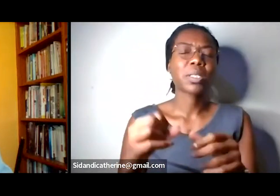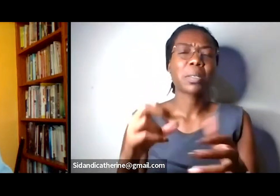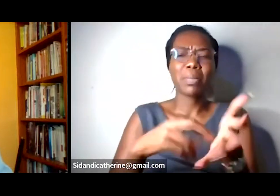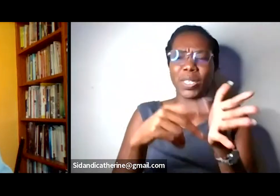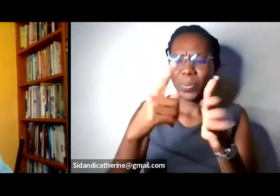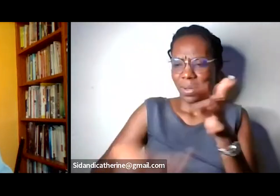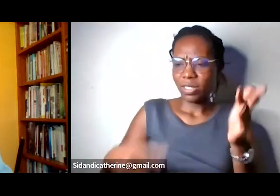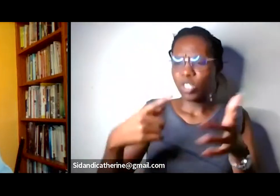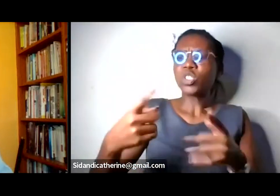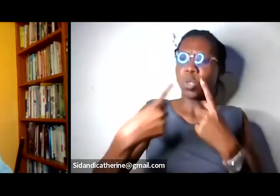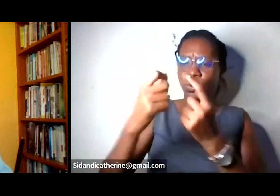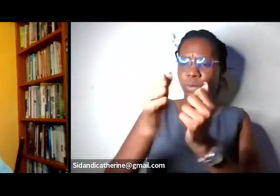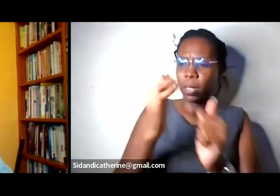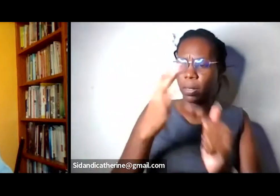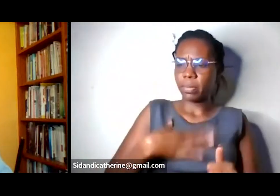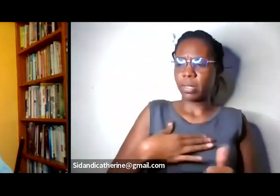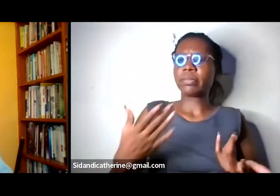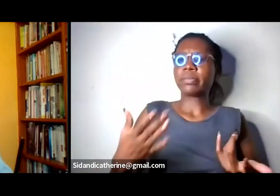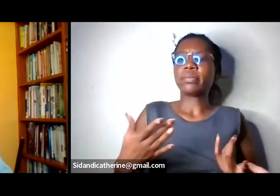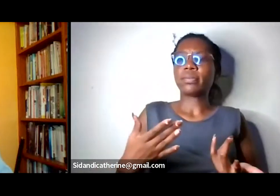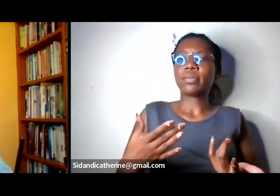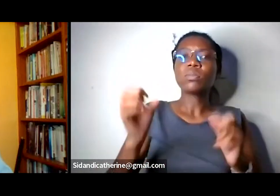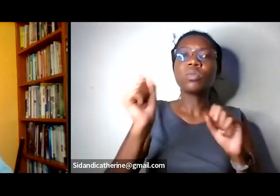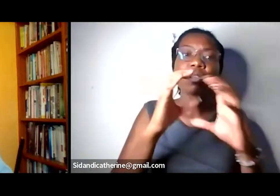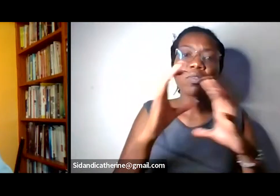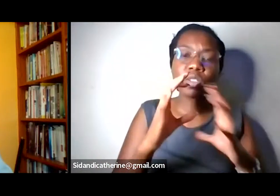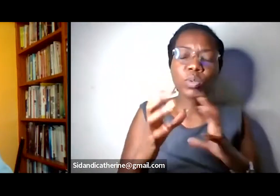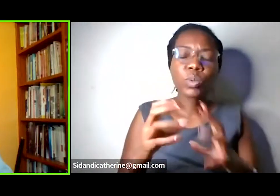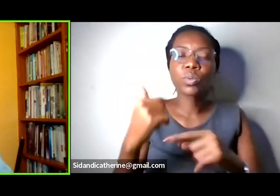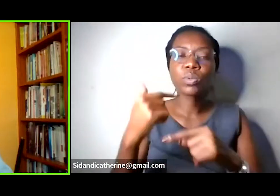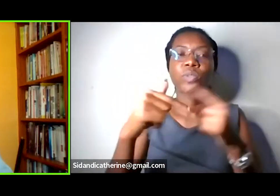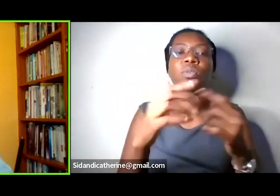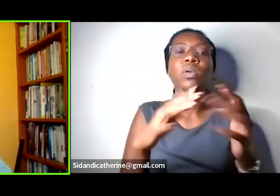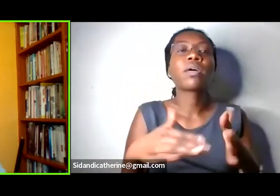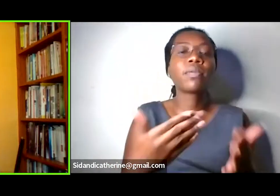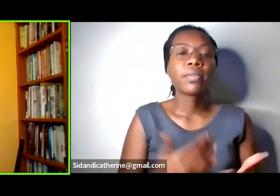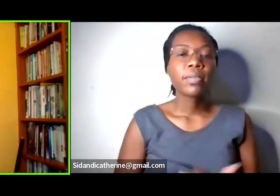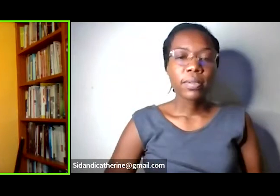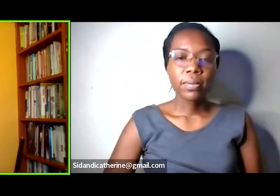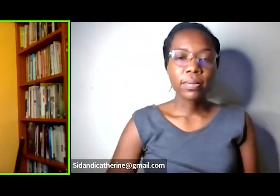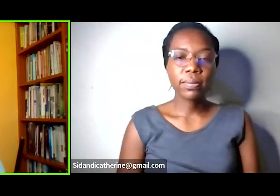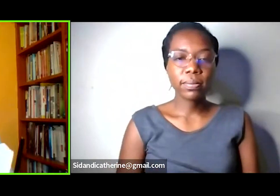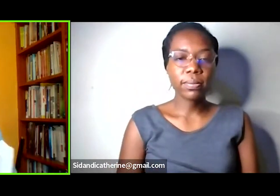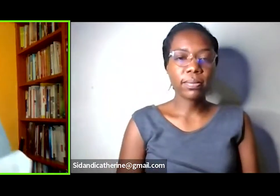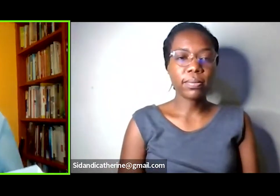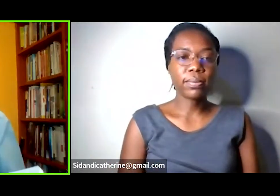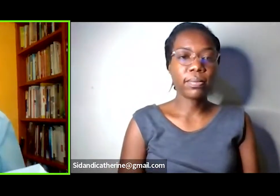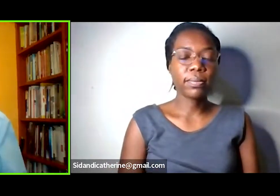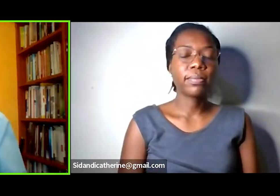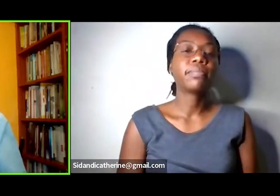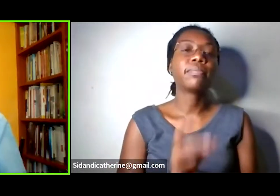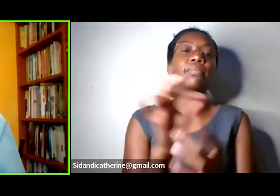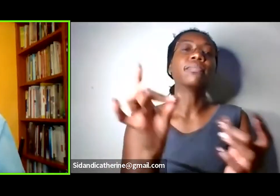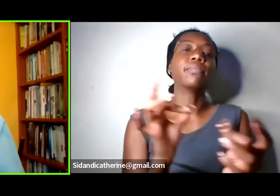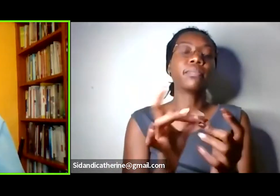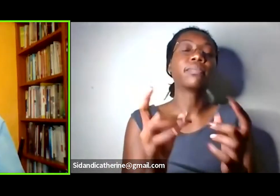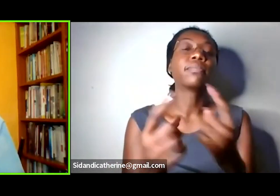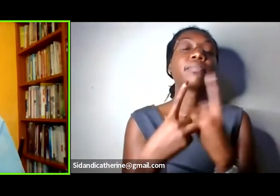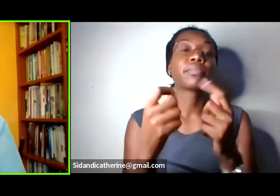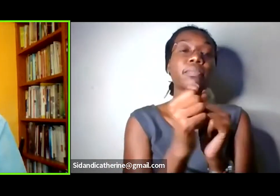the example I gave here is for big manufacturers with big budgets. But if you're a small business owner, what you need to understand